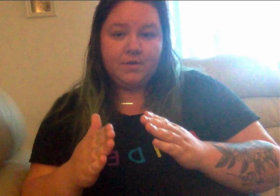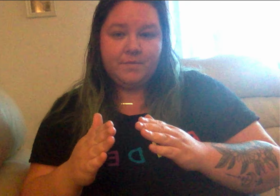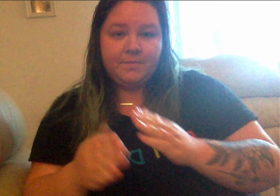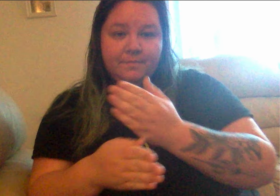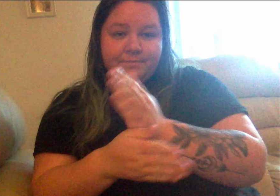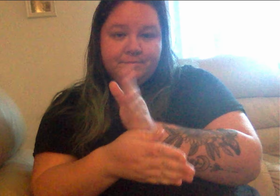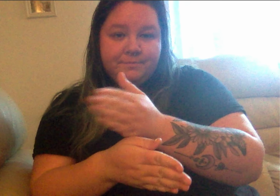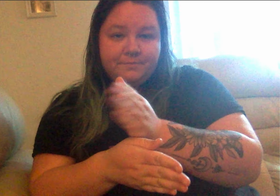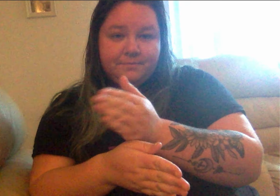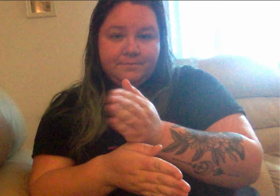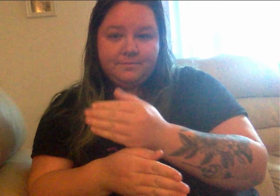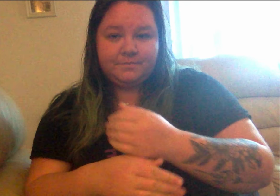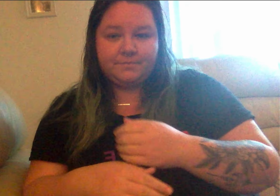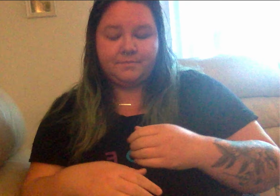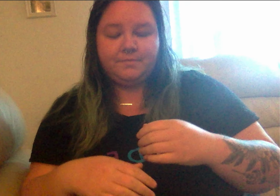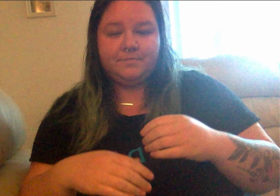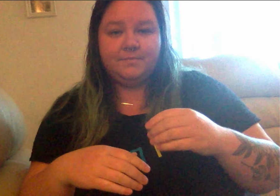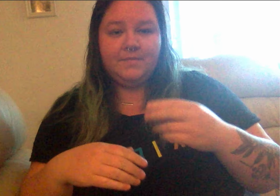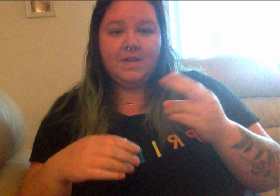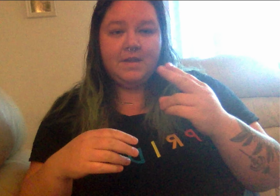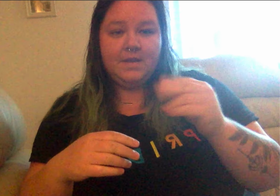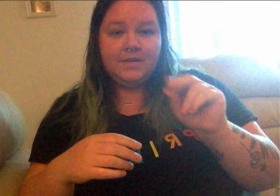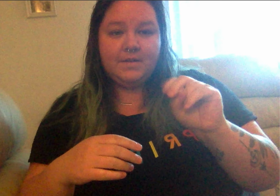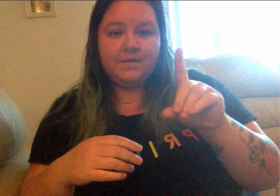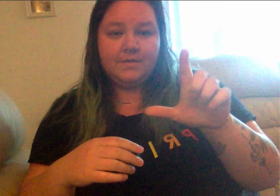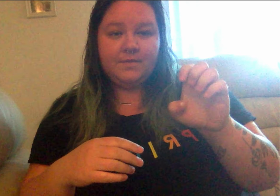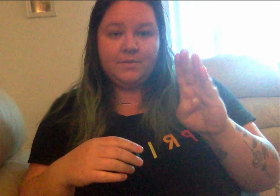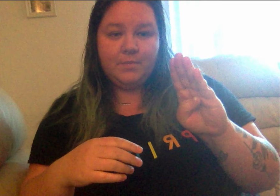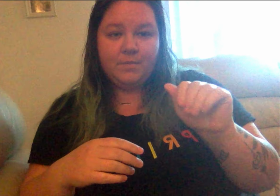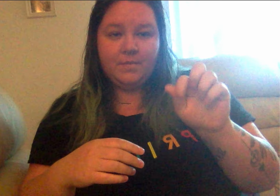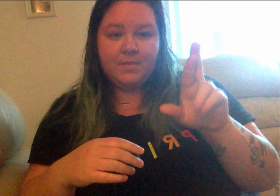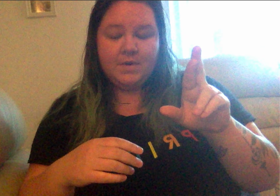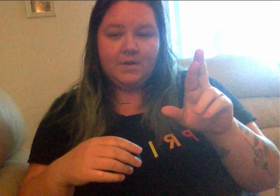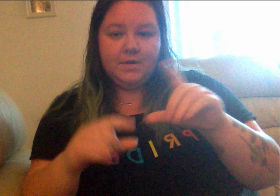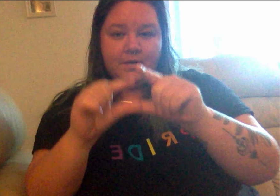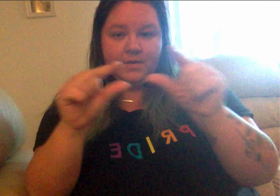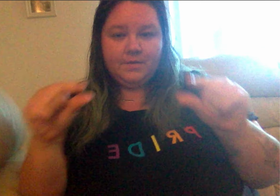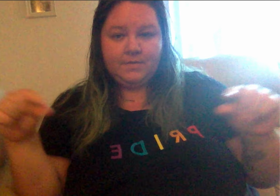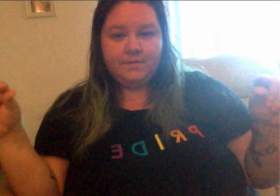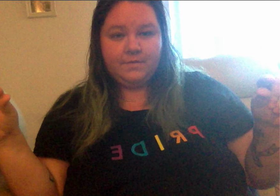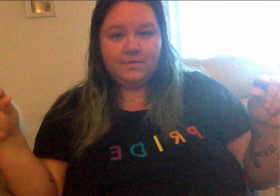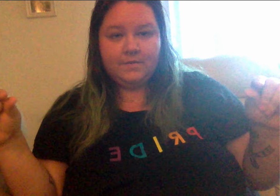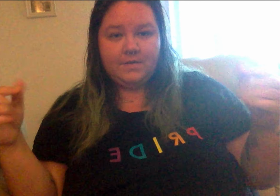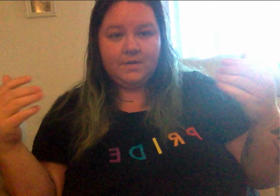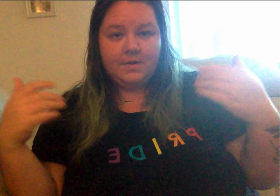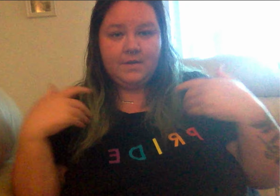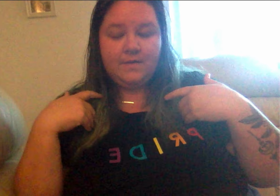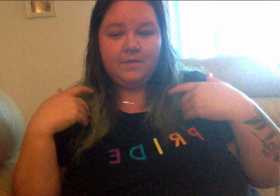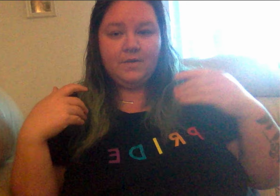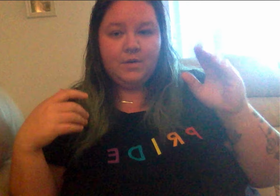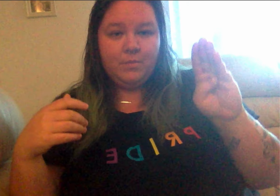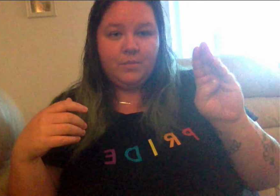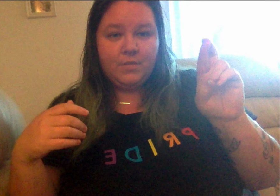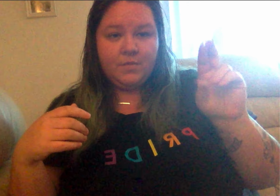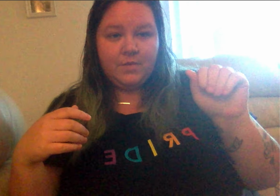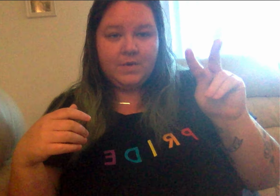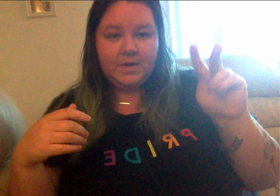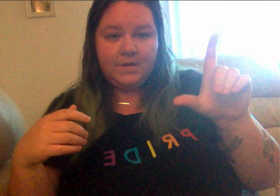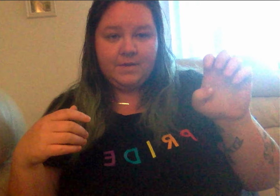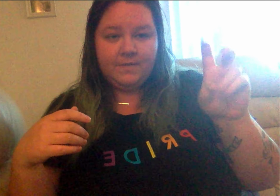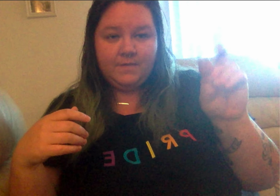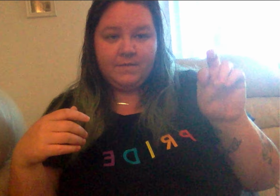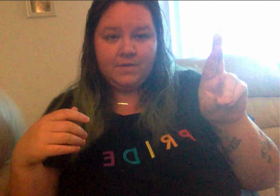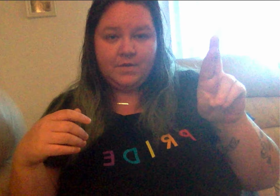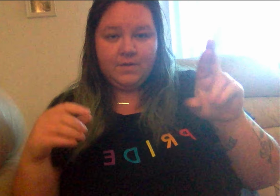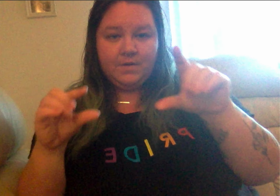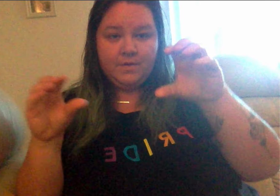the handlebar with a shift lever for the rear and a shift lever for the front. Up here we have the brake levers as well. This is a